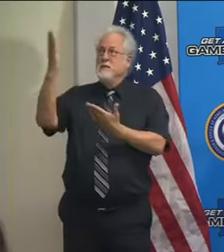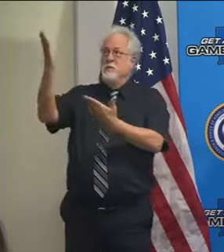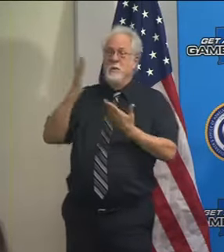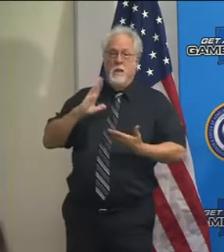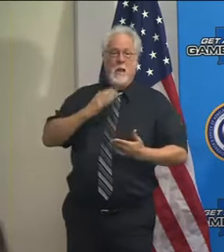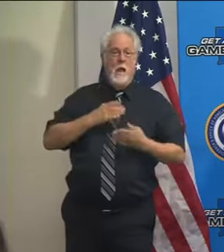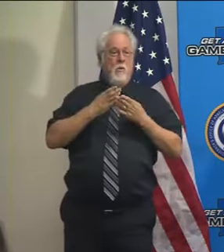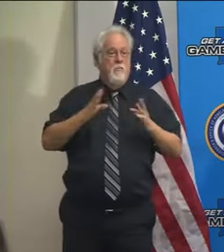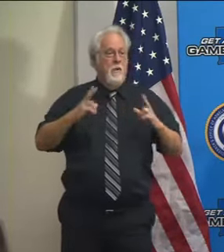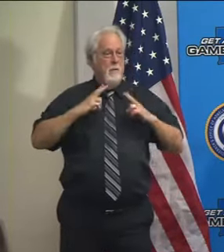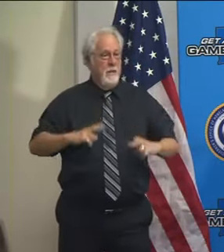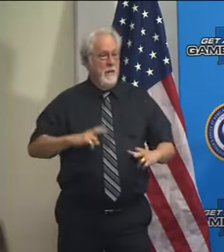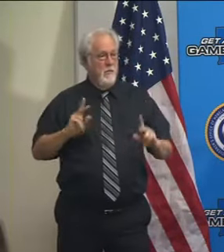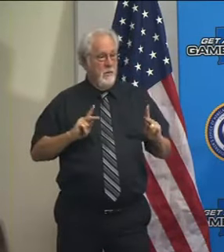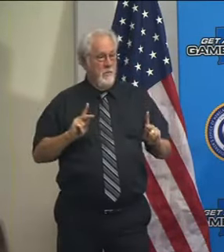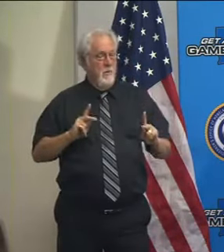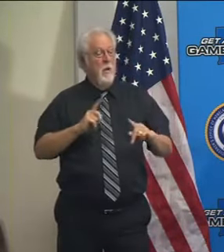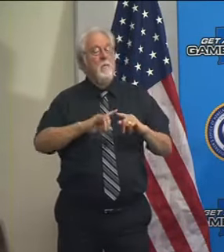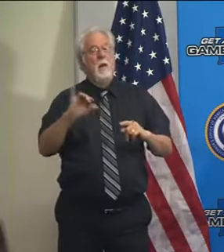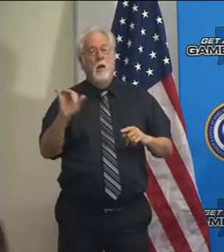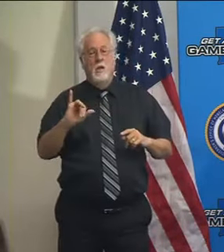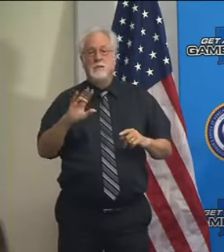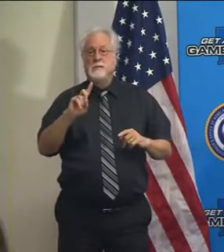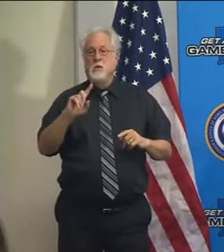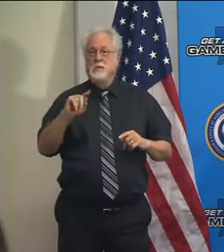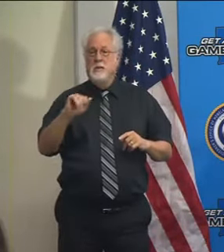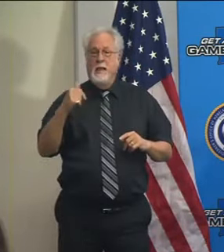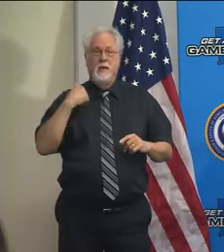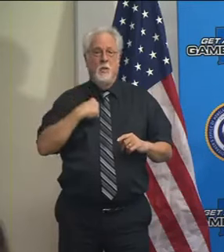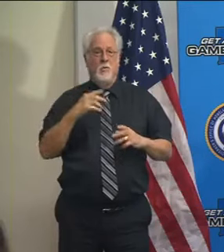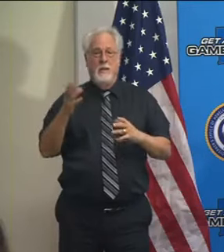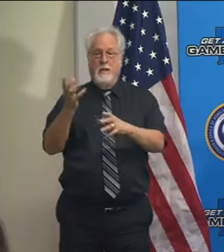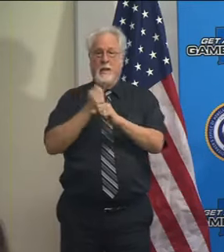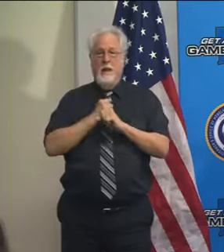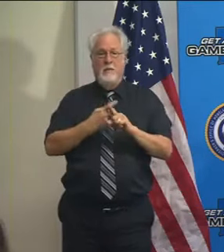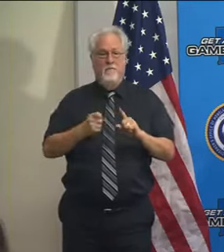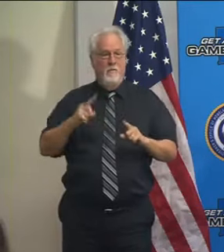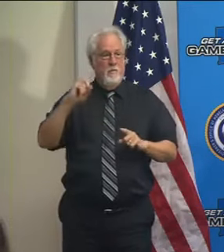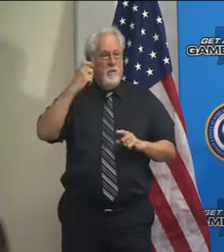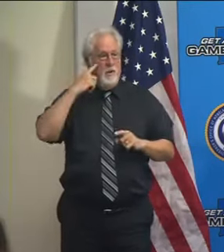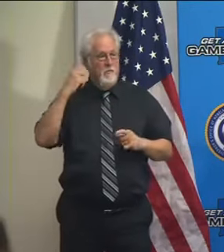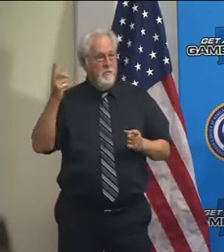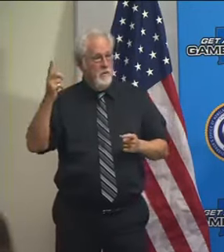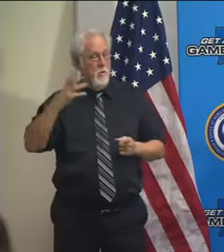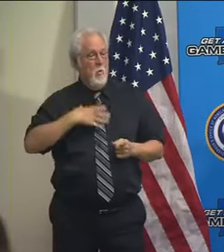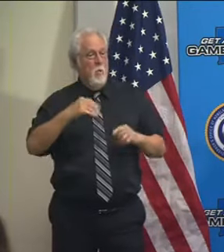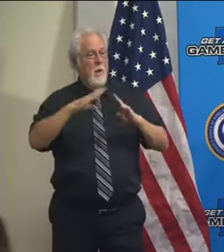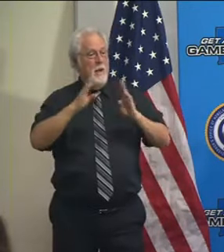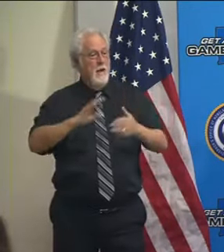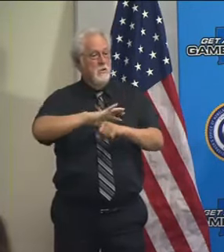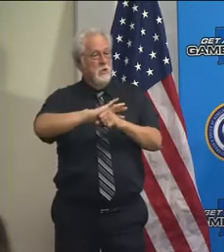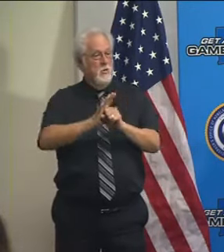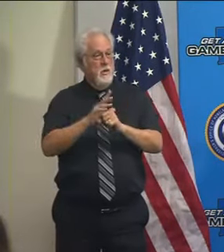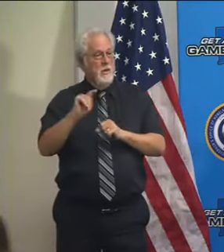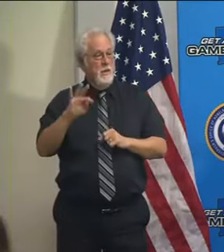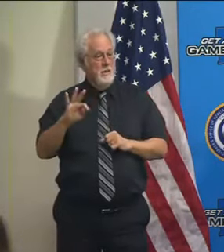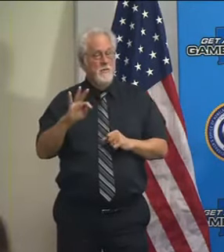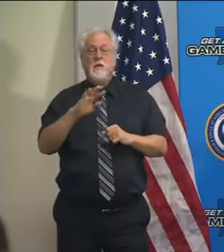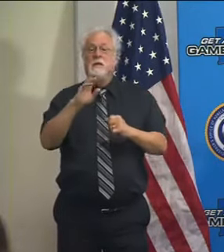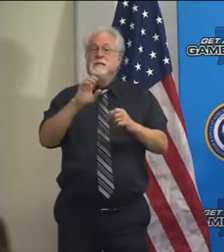our public health officials here, but also data that we've been given from the federal government, the White House Coronavirus Task Force, and really